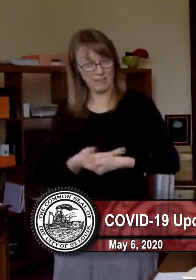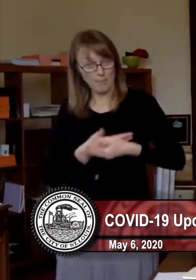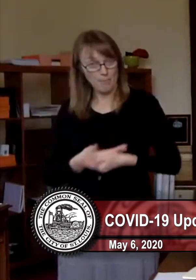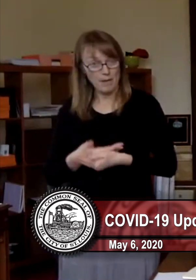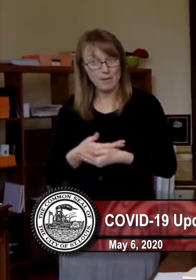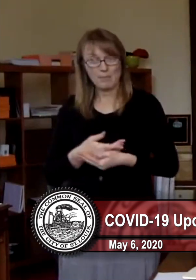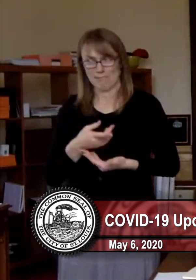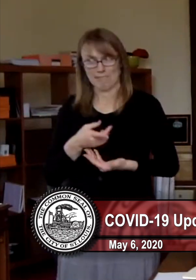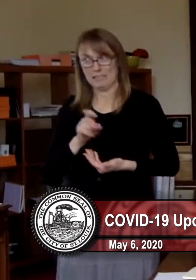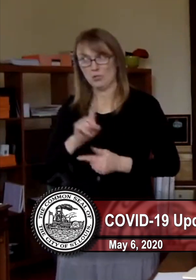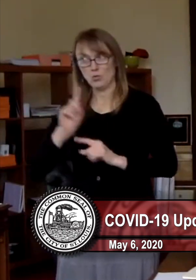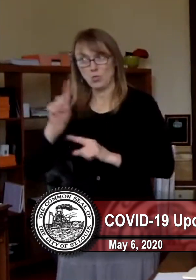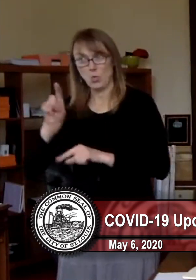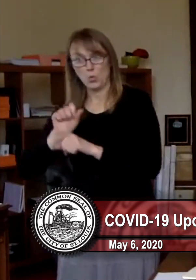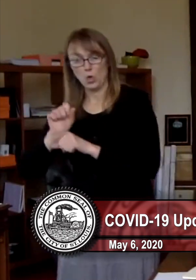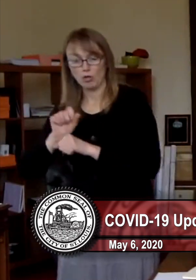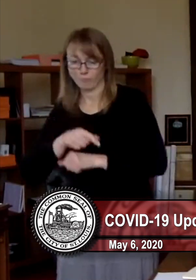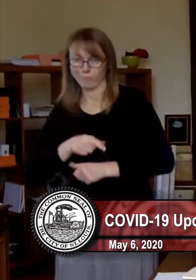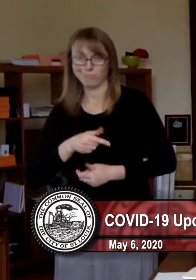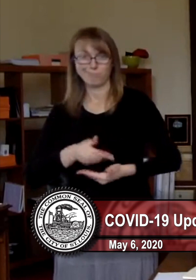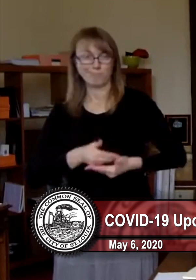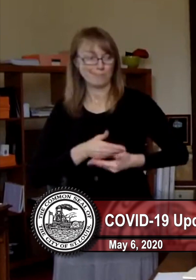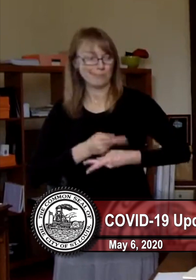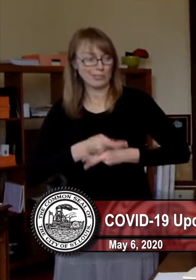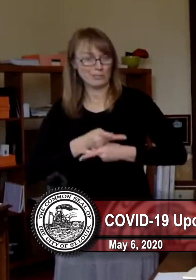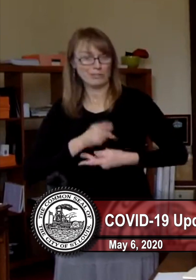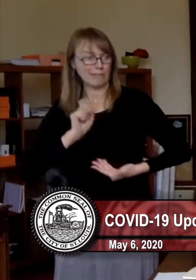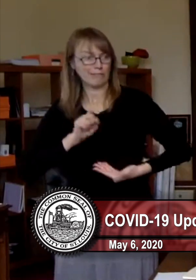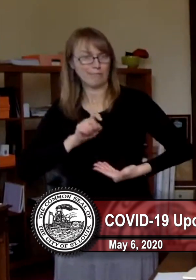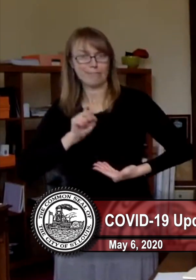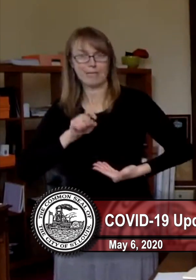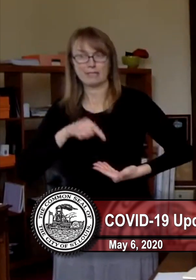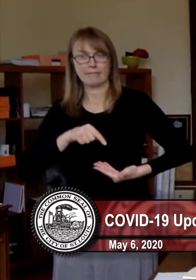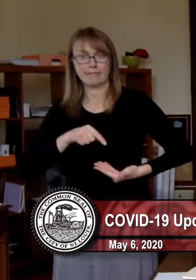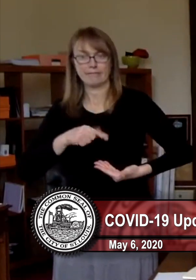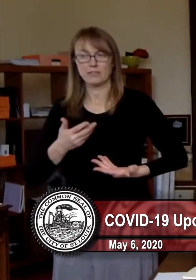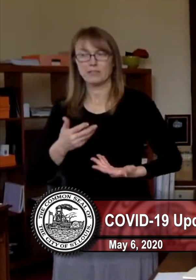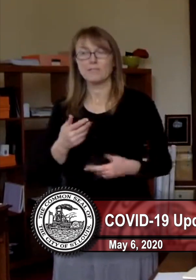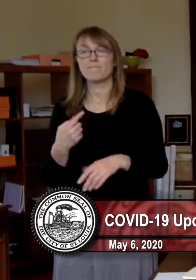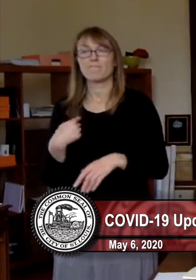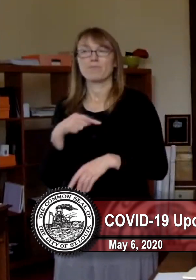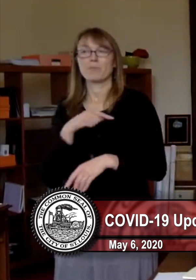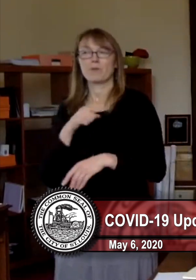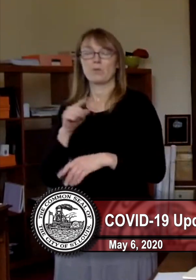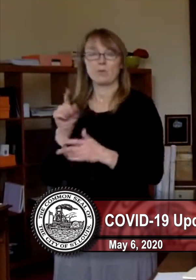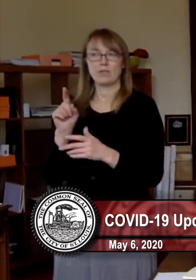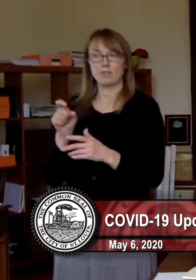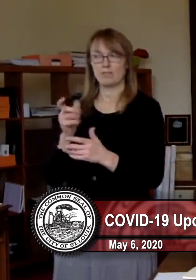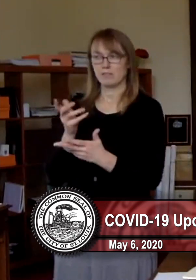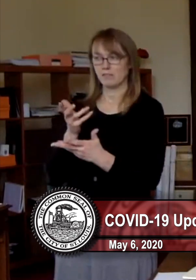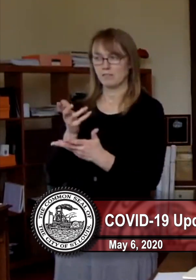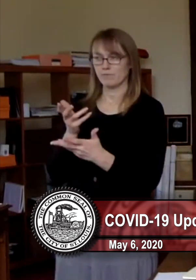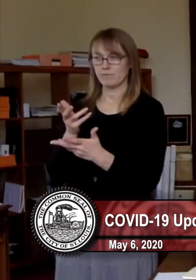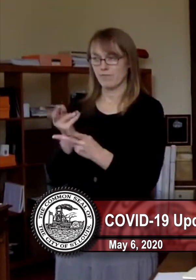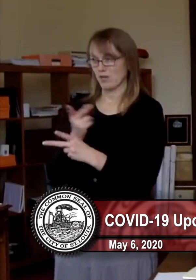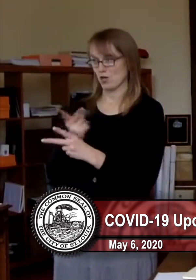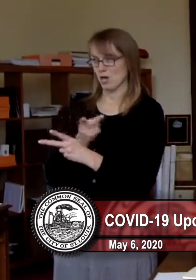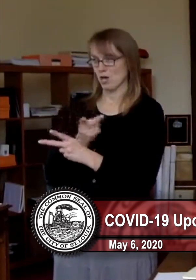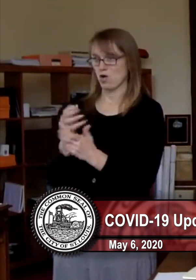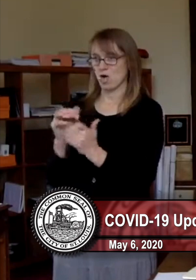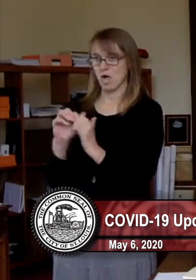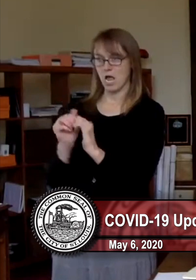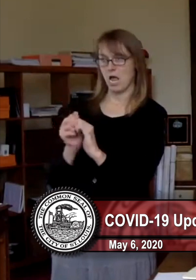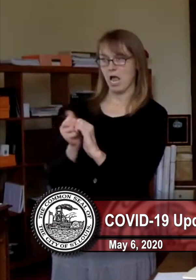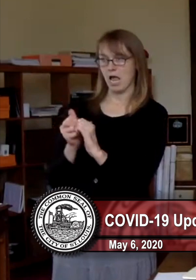would say that is definitely something that we have to work out. We've got to work it out with you, and we've got to work it out with the childcare centers.